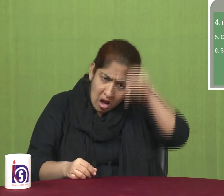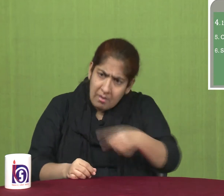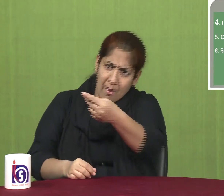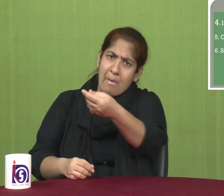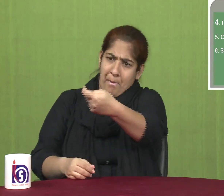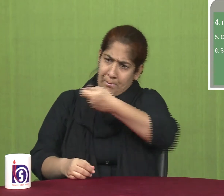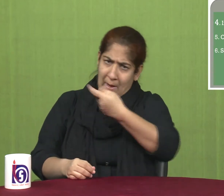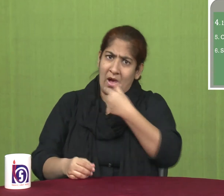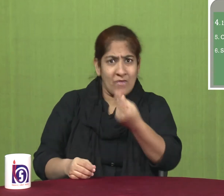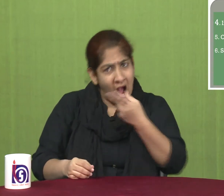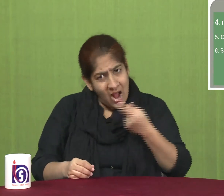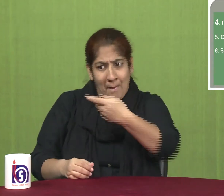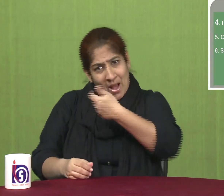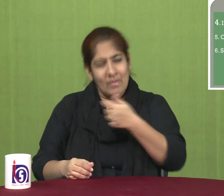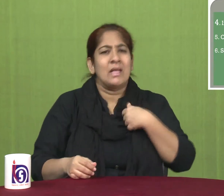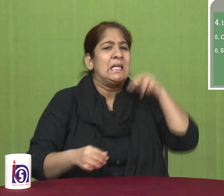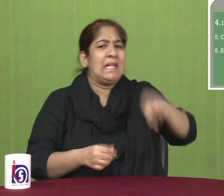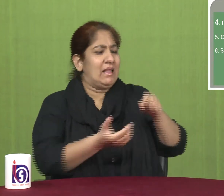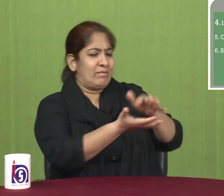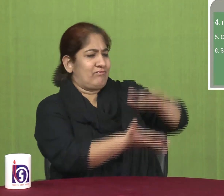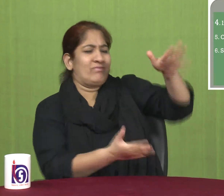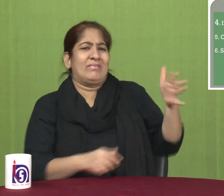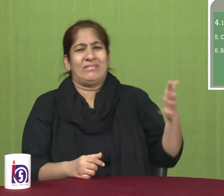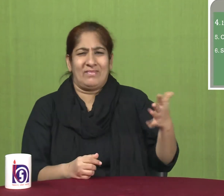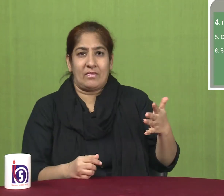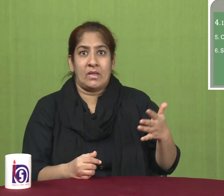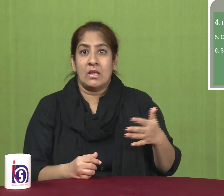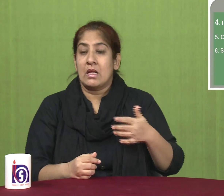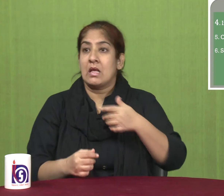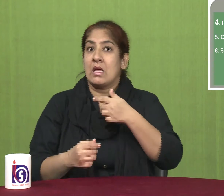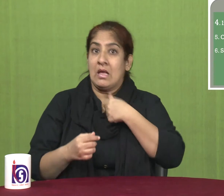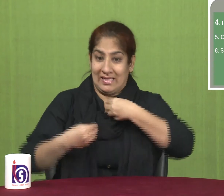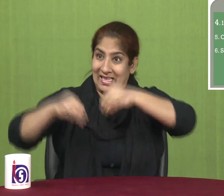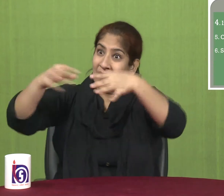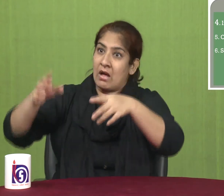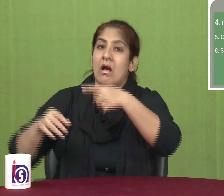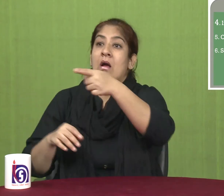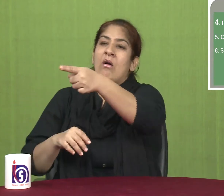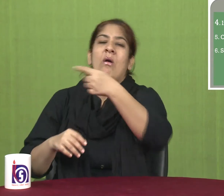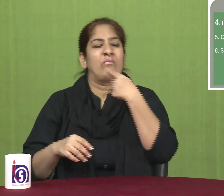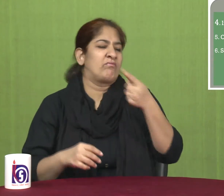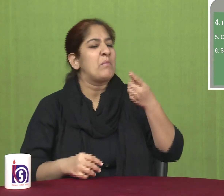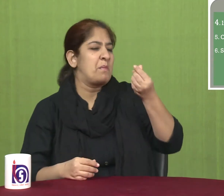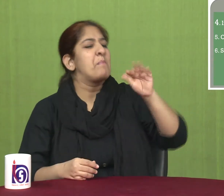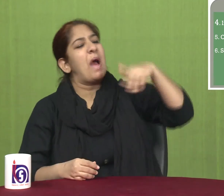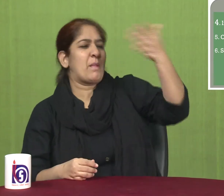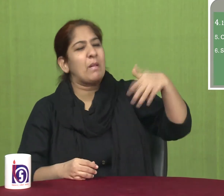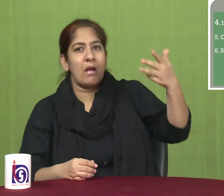and today when I am receiving money, and today I don't need that money actually.